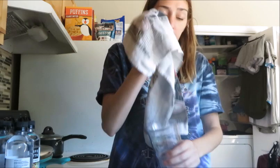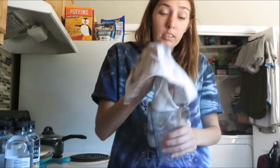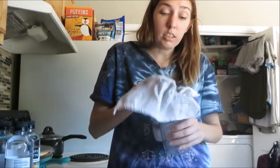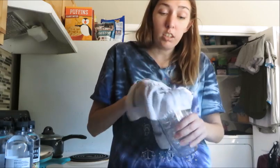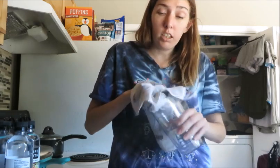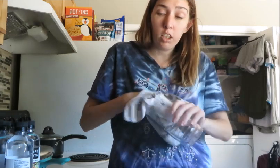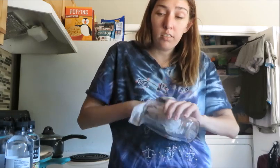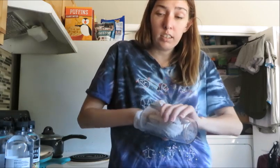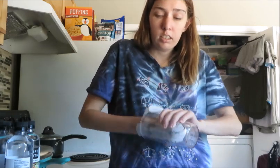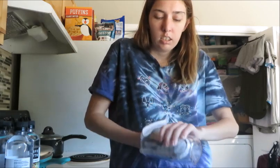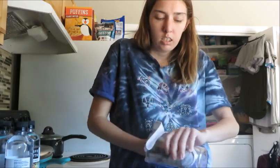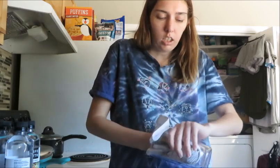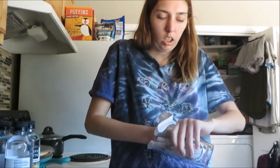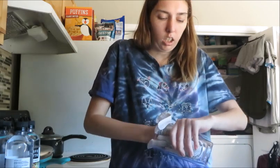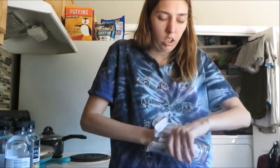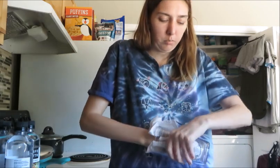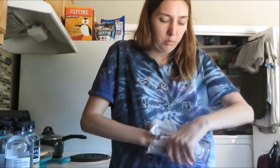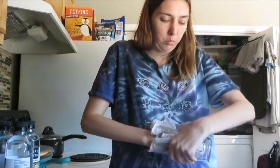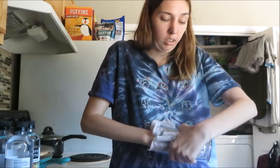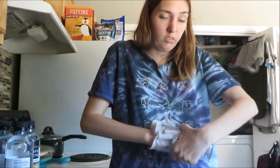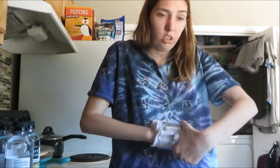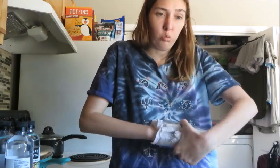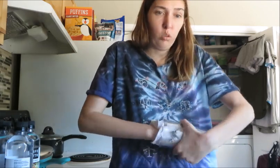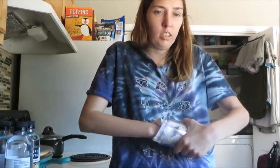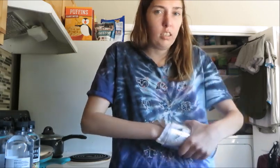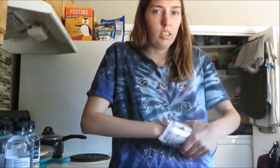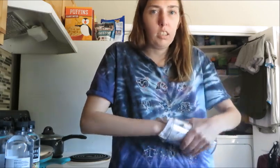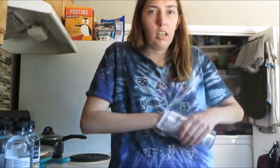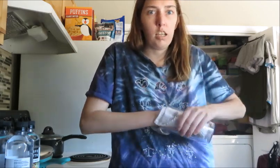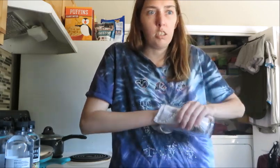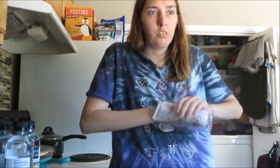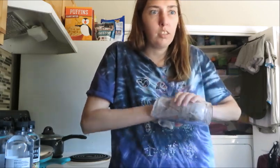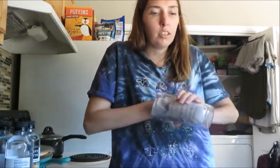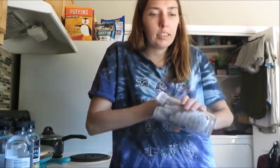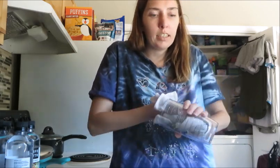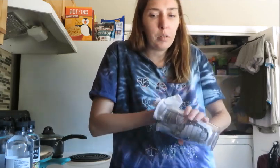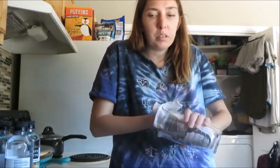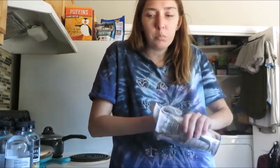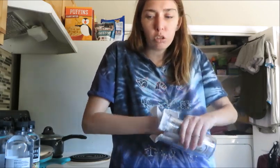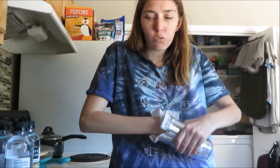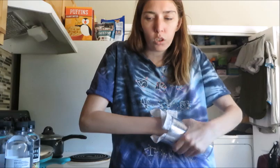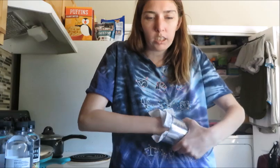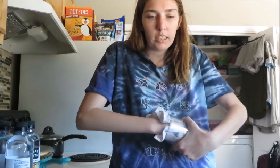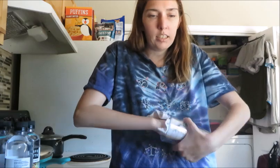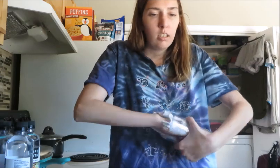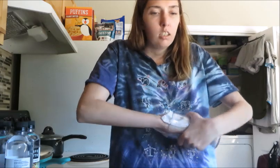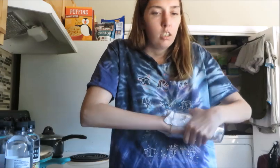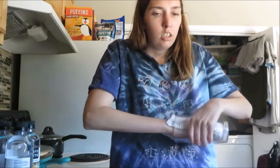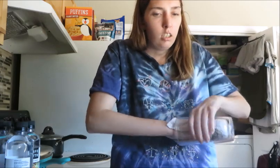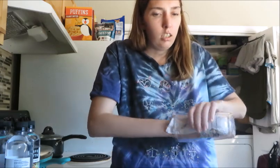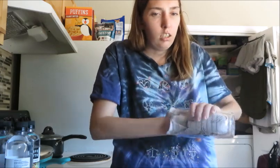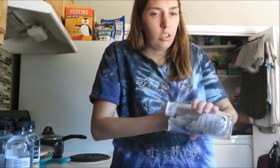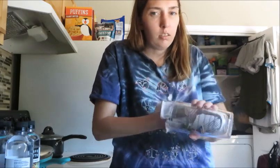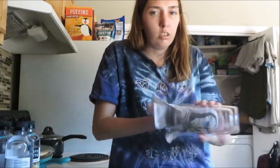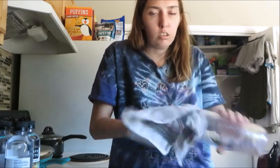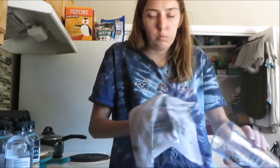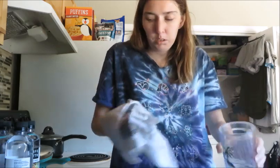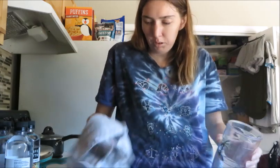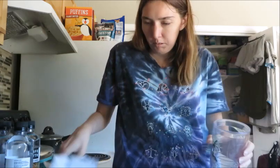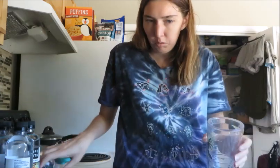tea all that often, but I just want it. I just feel like it. I'm in the mood for it, and I'm gonna do some experiments with it